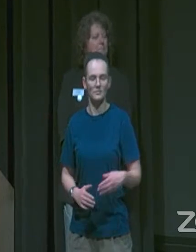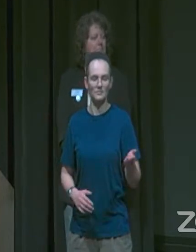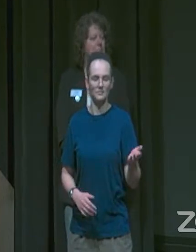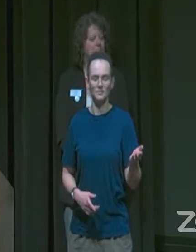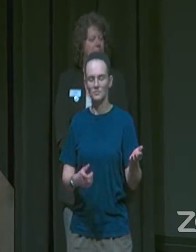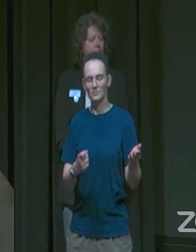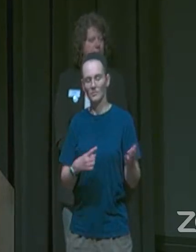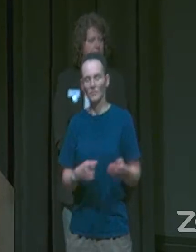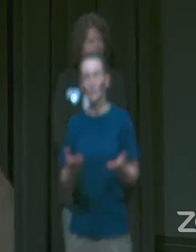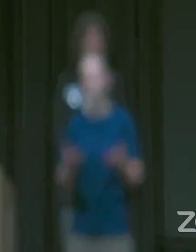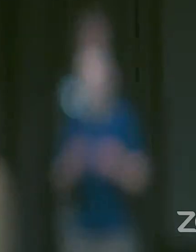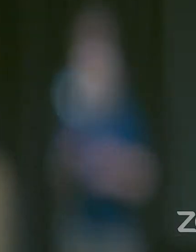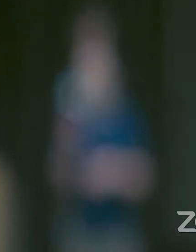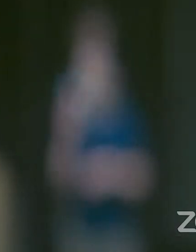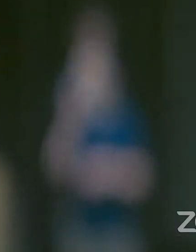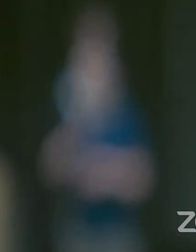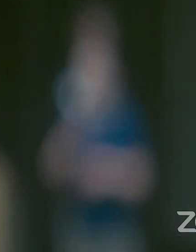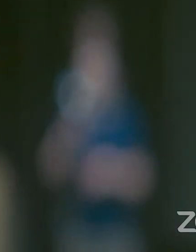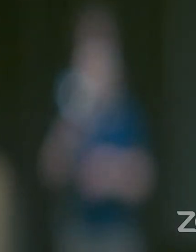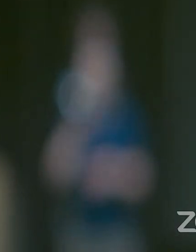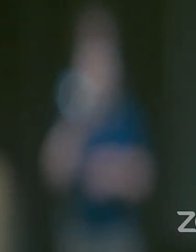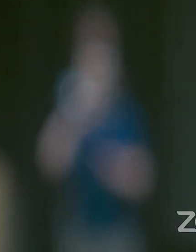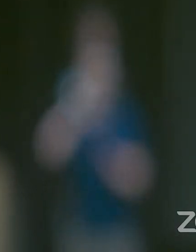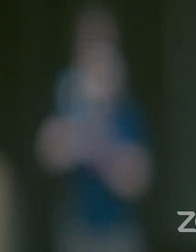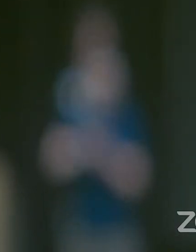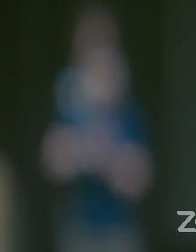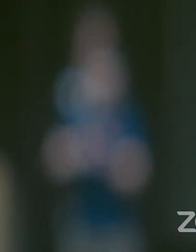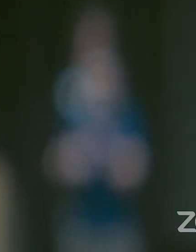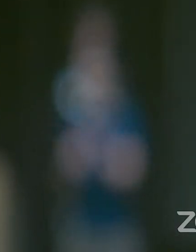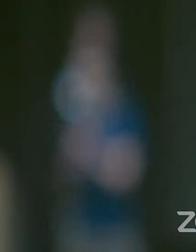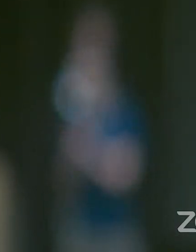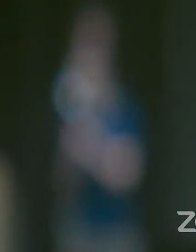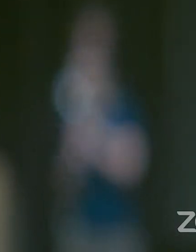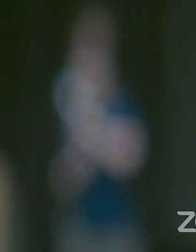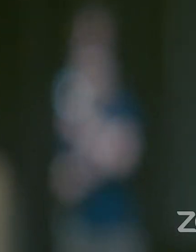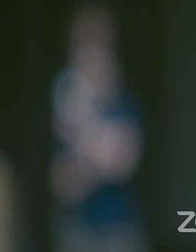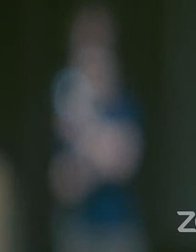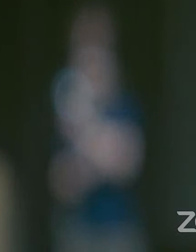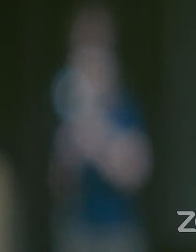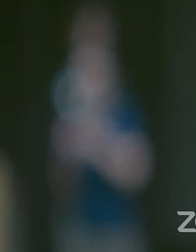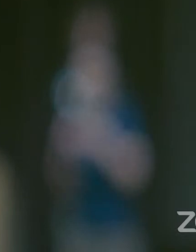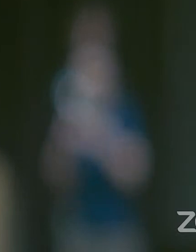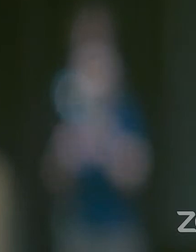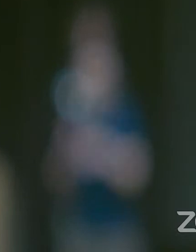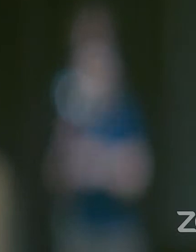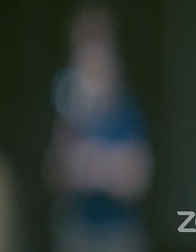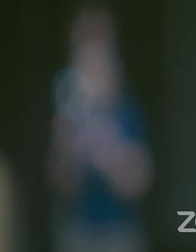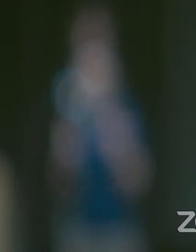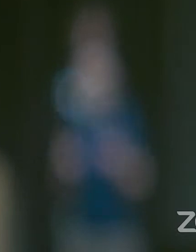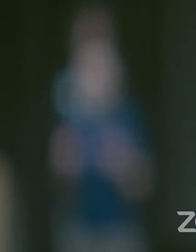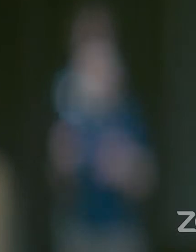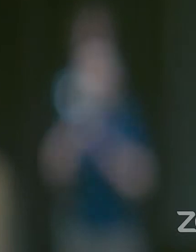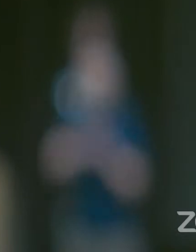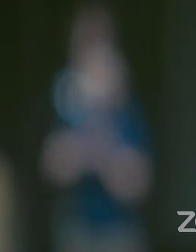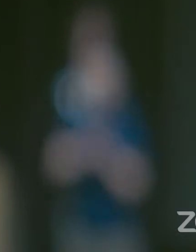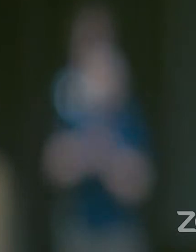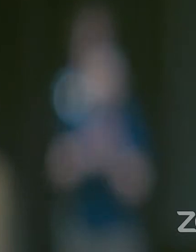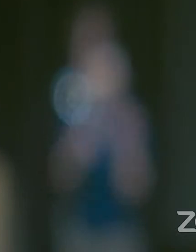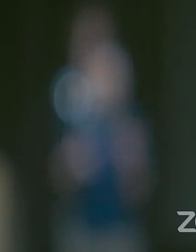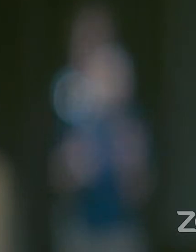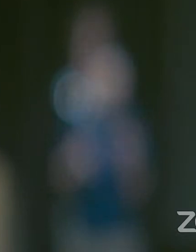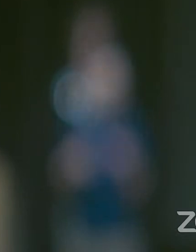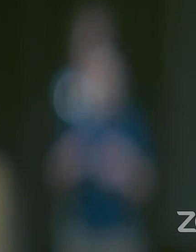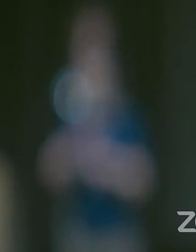What is the estimated depth of the water behind the bridge now, behind the dam now, and what will it be after the dam is